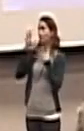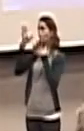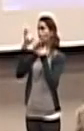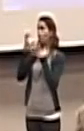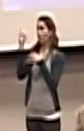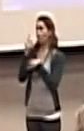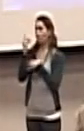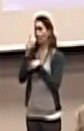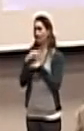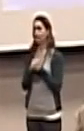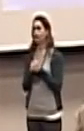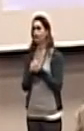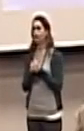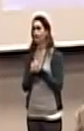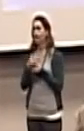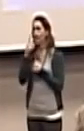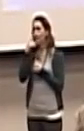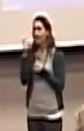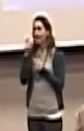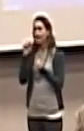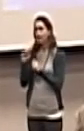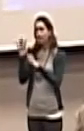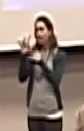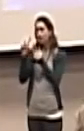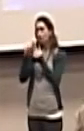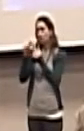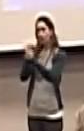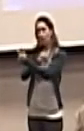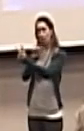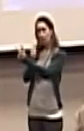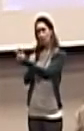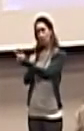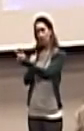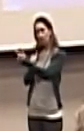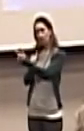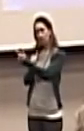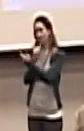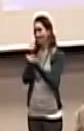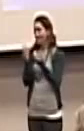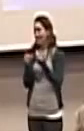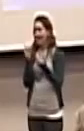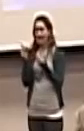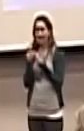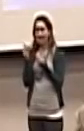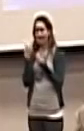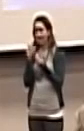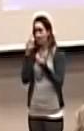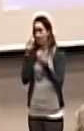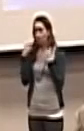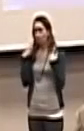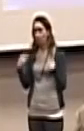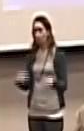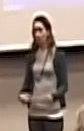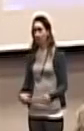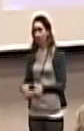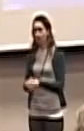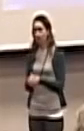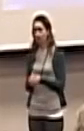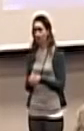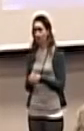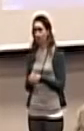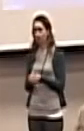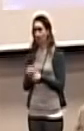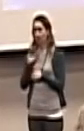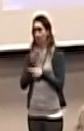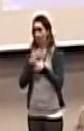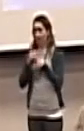always. Because submission to an authority is not the easiest thing for a human being, period,